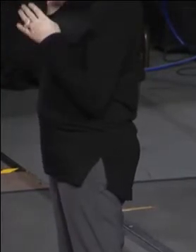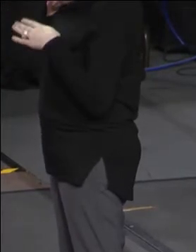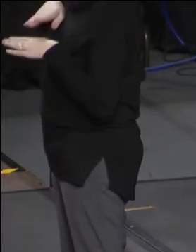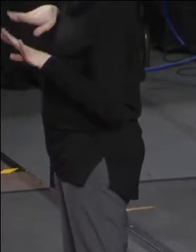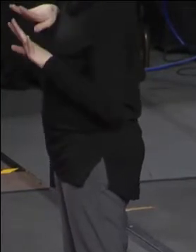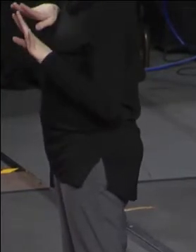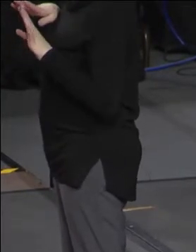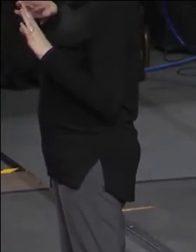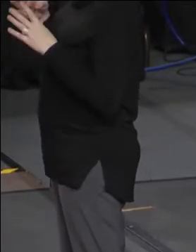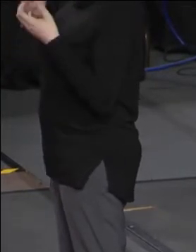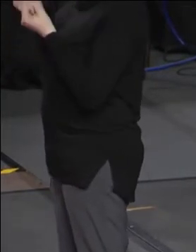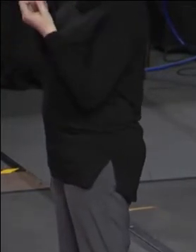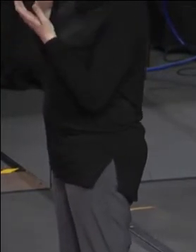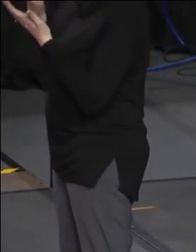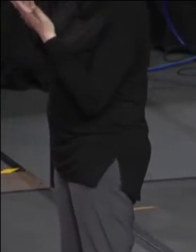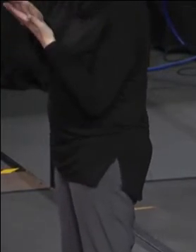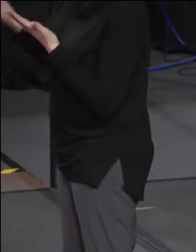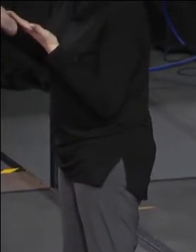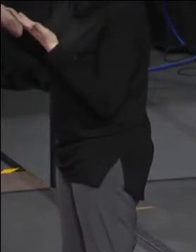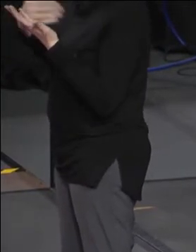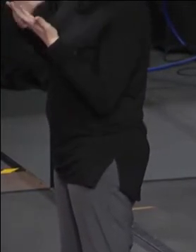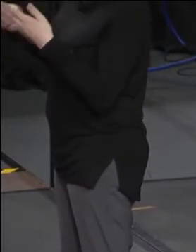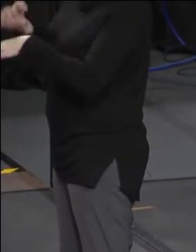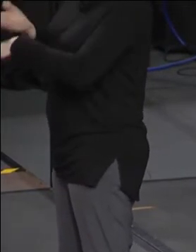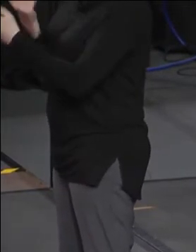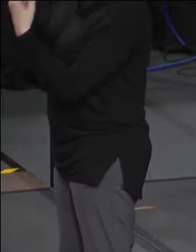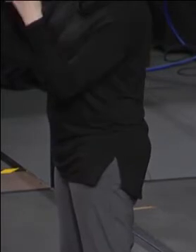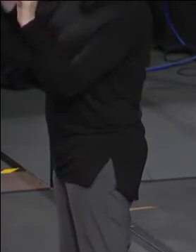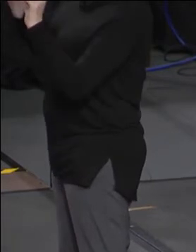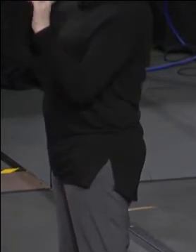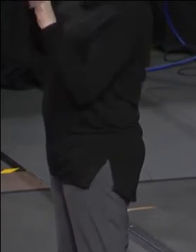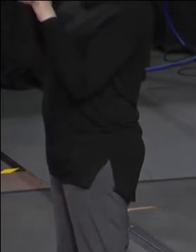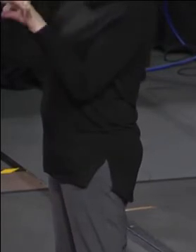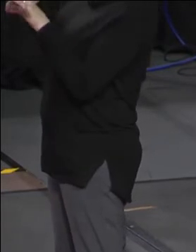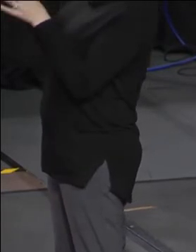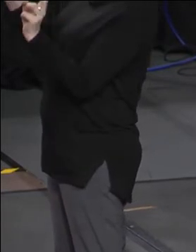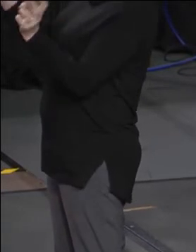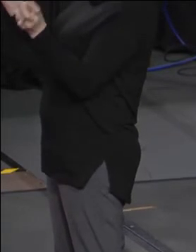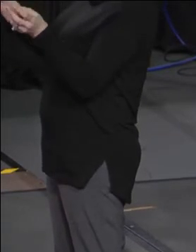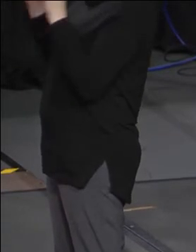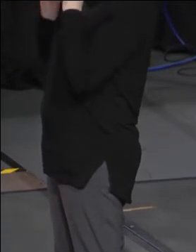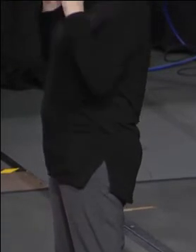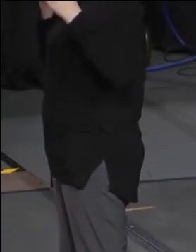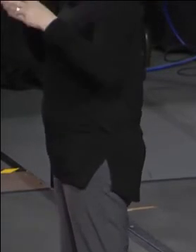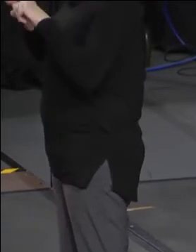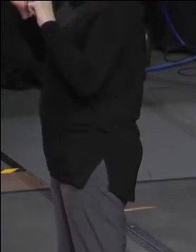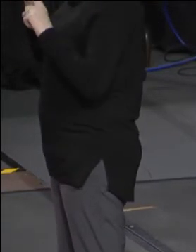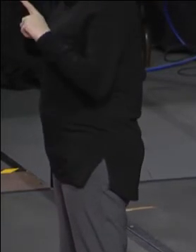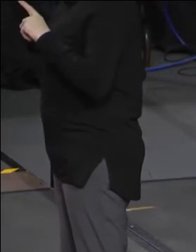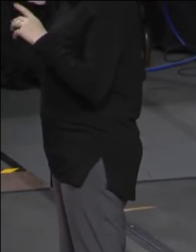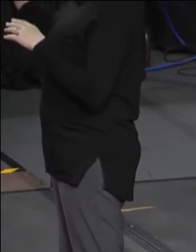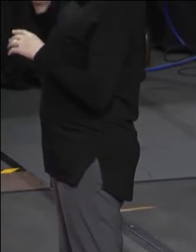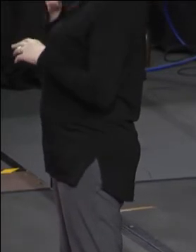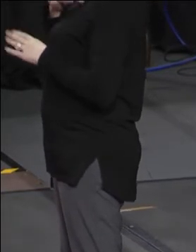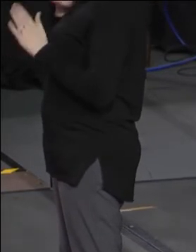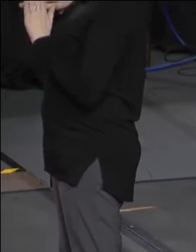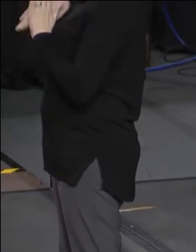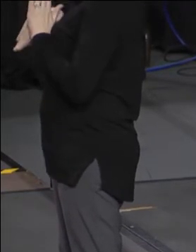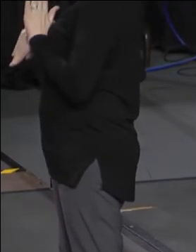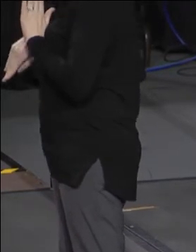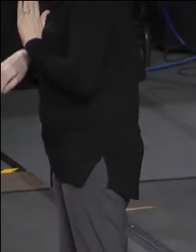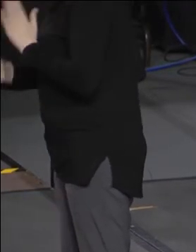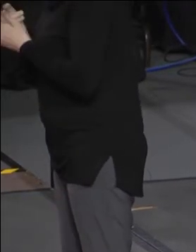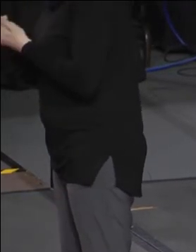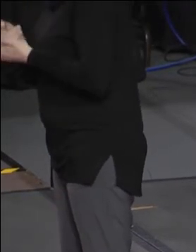the headlines in the Facebook posts, but it is your journey through the valleys that will define you. It's the journeys through